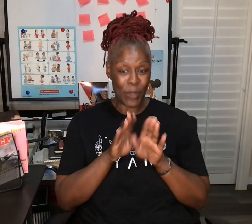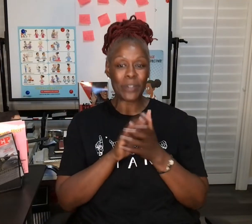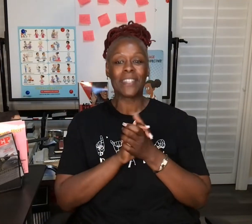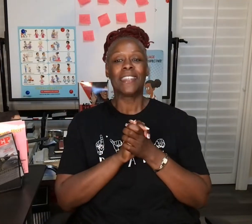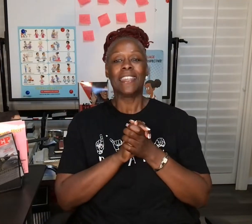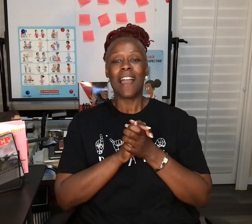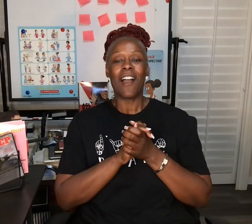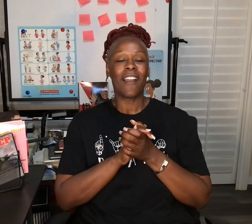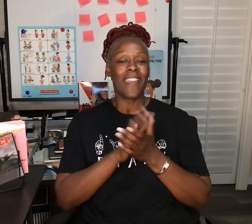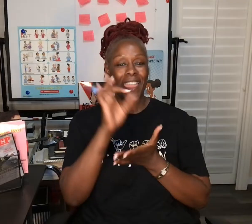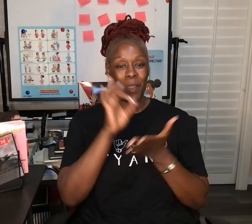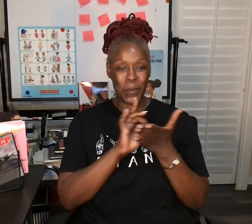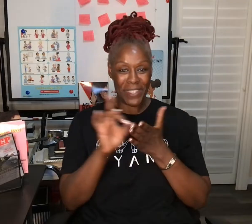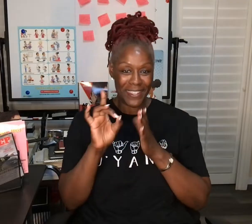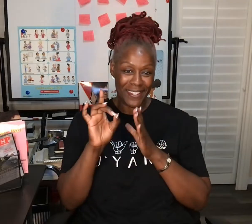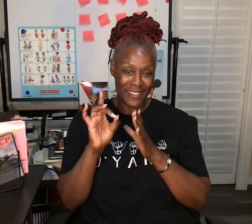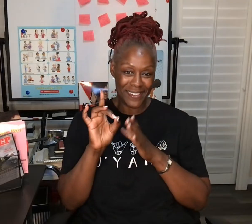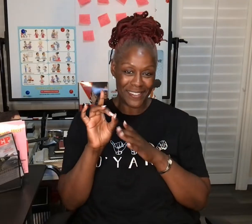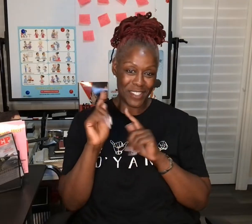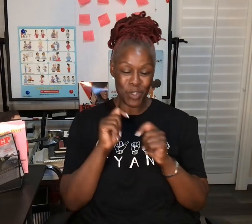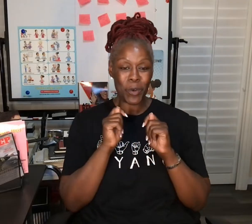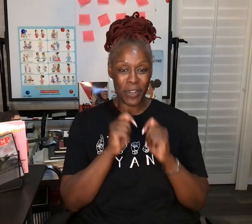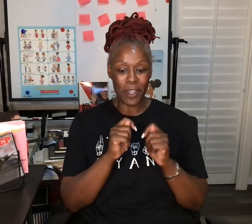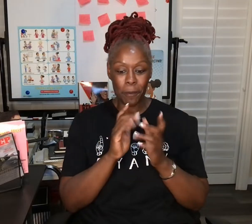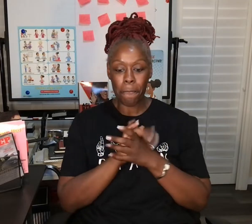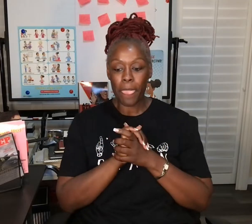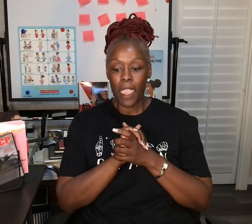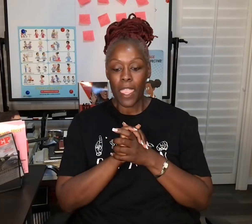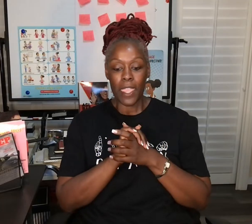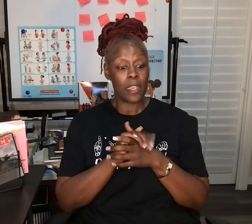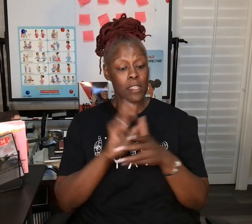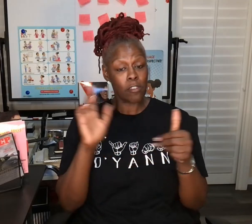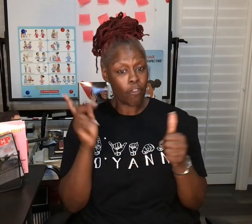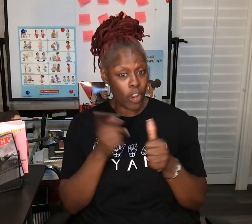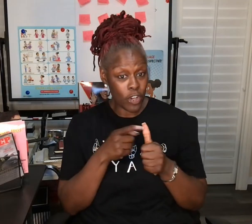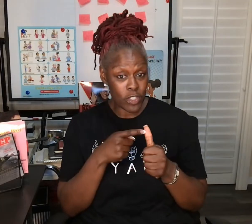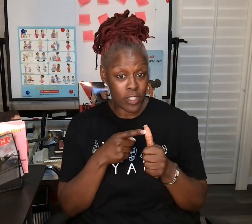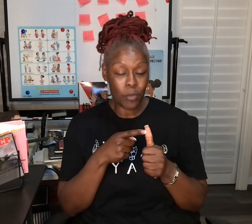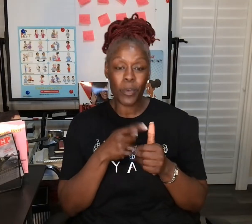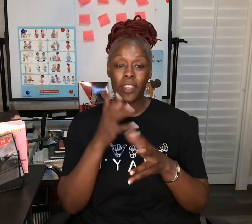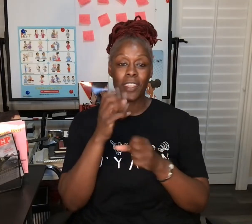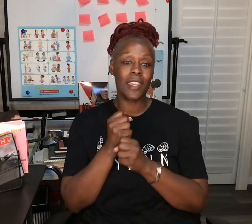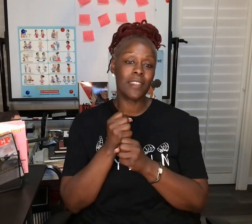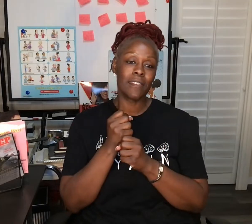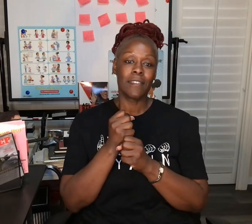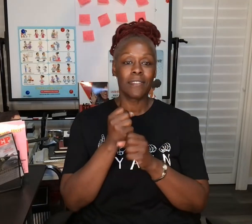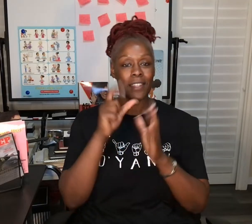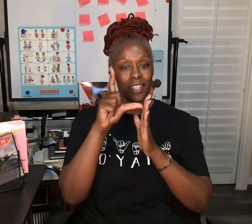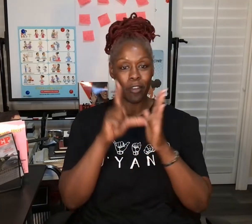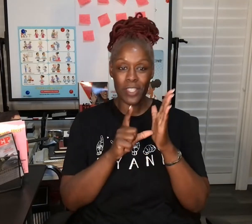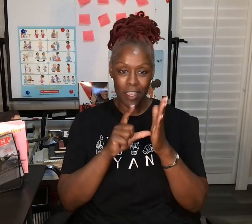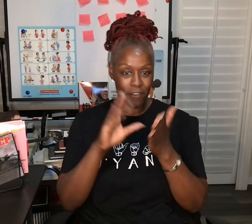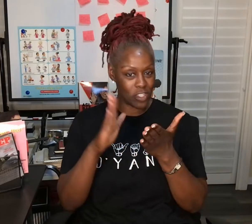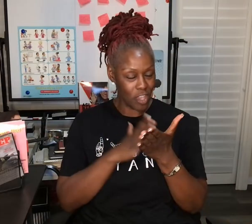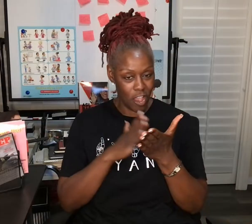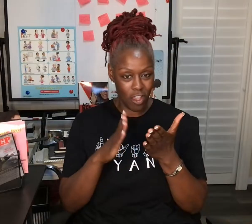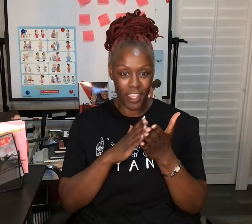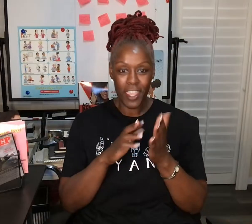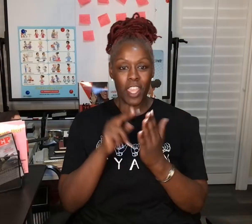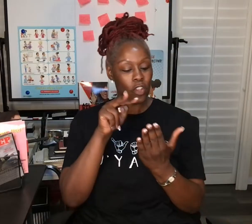out our 8-week tutorial is first, when you get the lyrics of a song, you